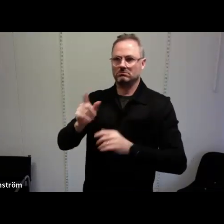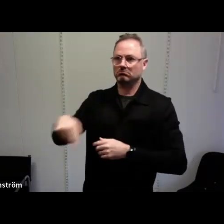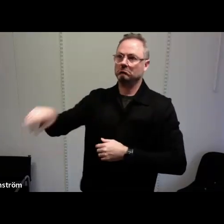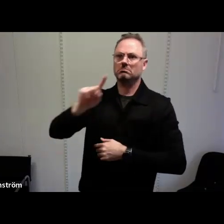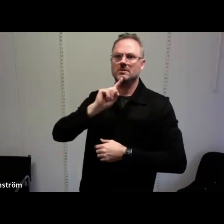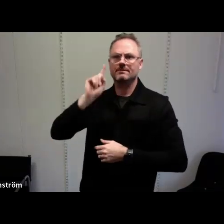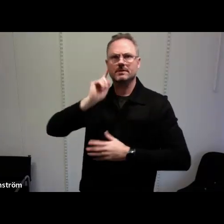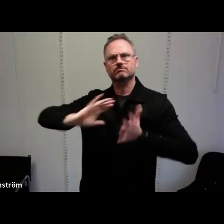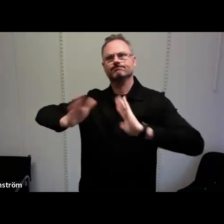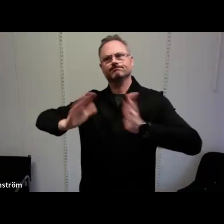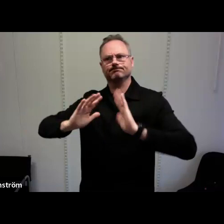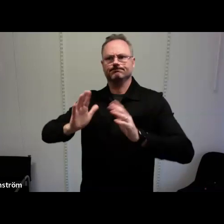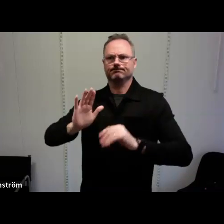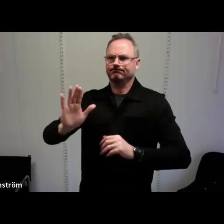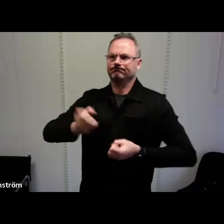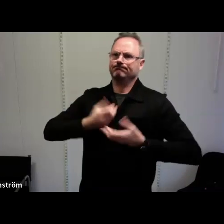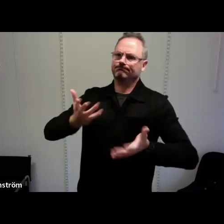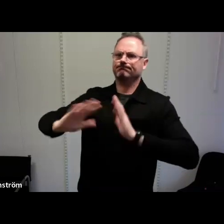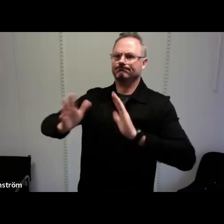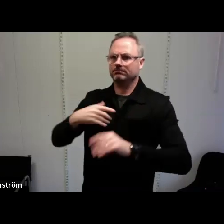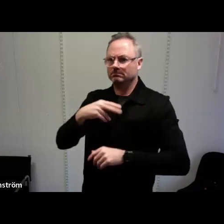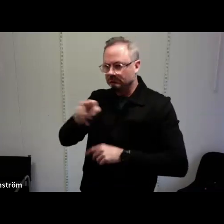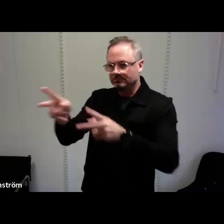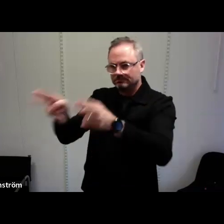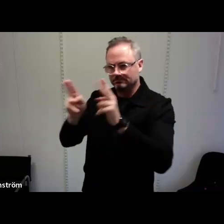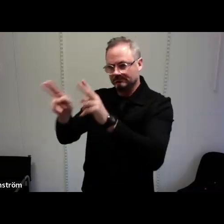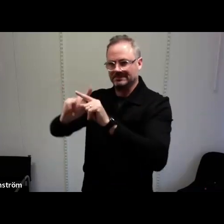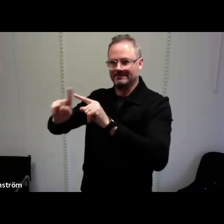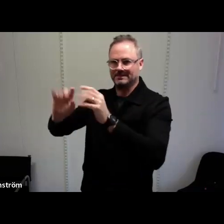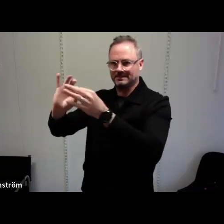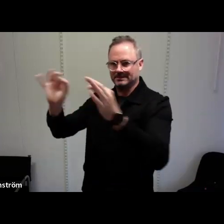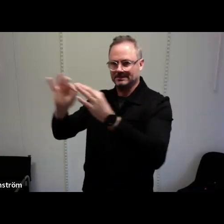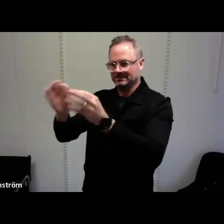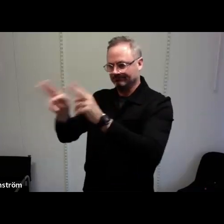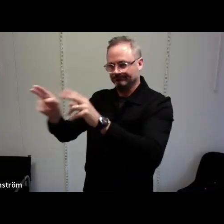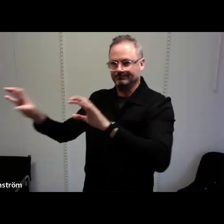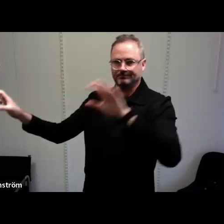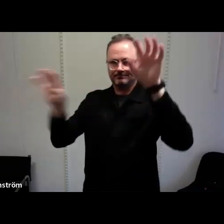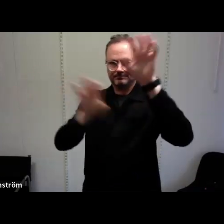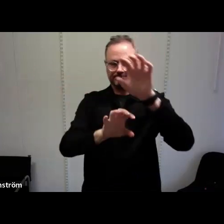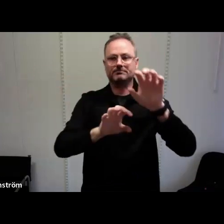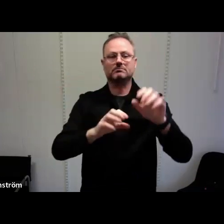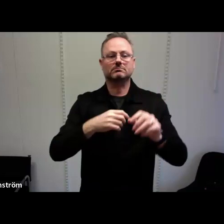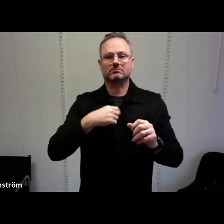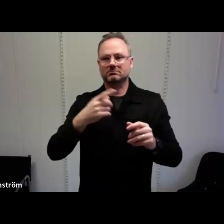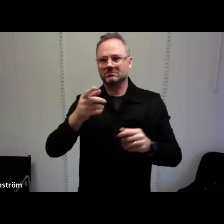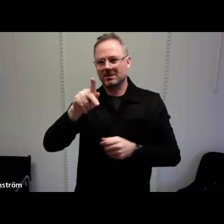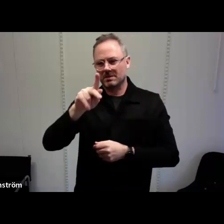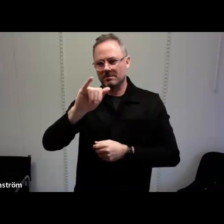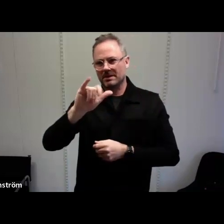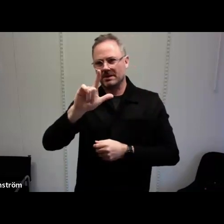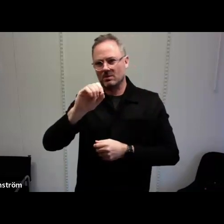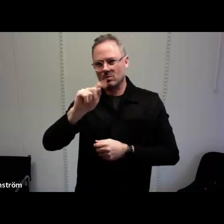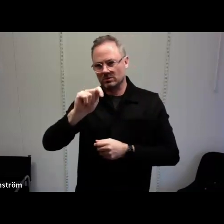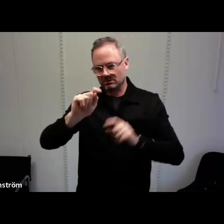So we already had a sign language corpus here for Swedish Sign Language. So we looked into that corpus and we took some